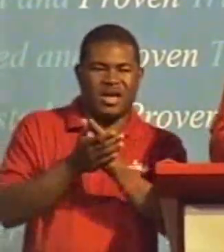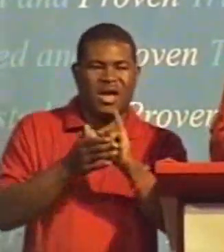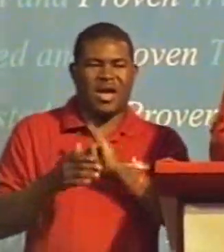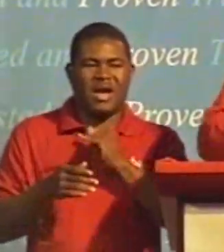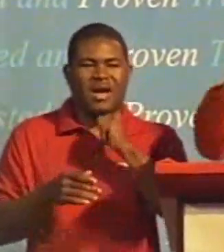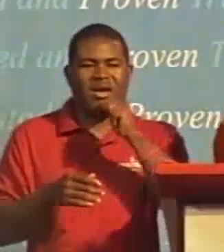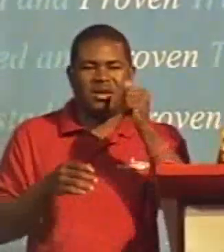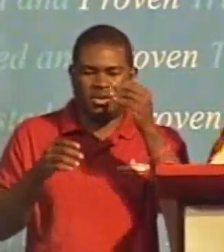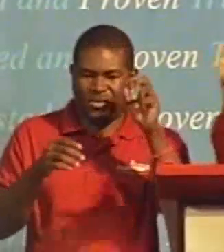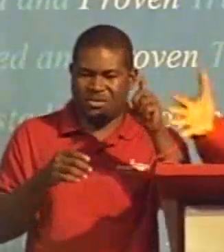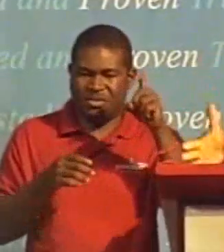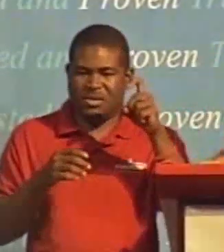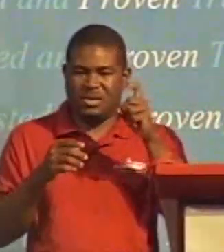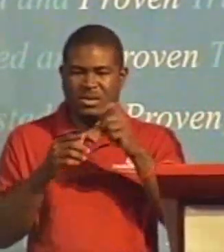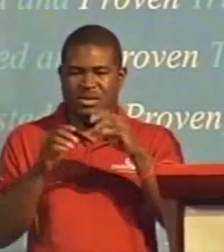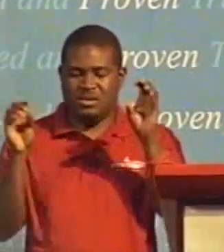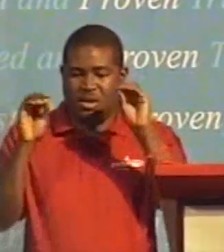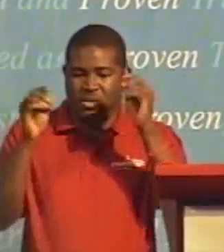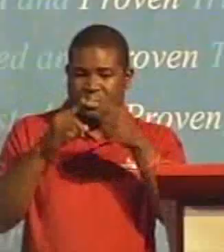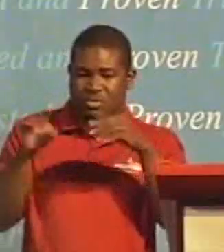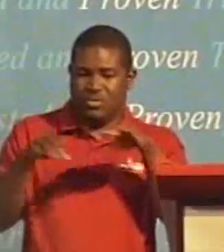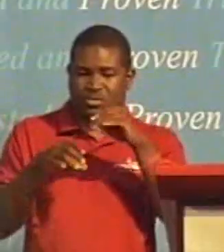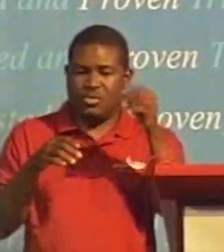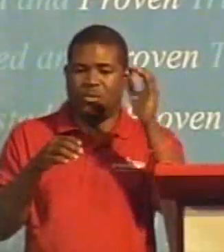bike man to do business in the Bahamas.